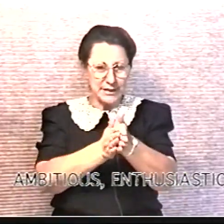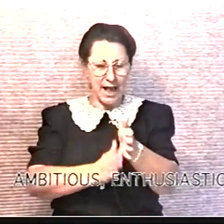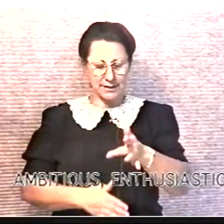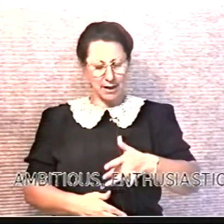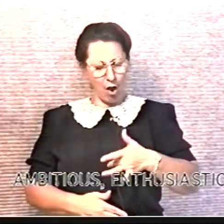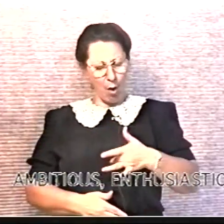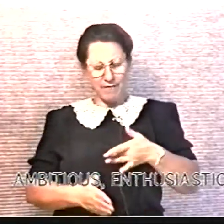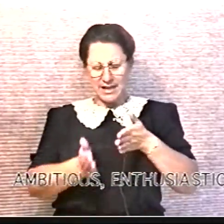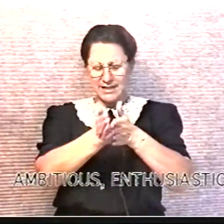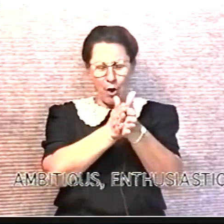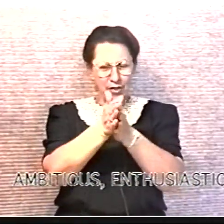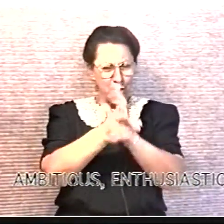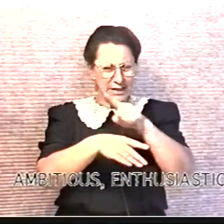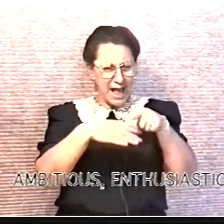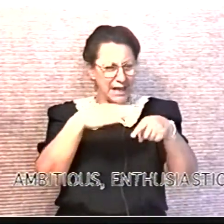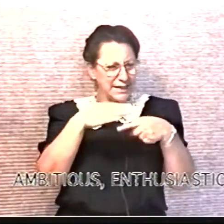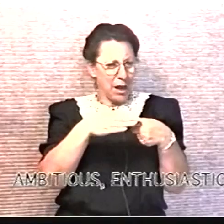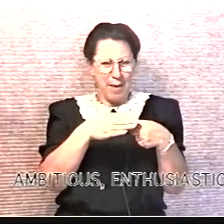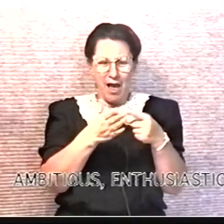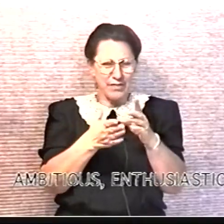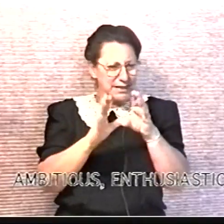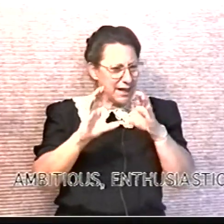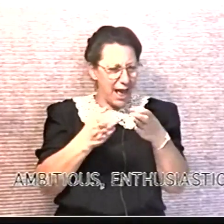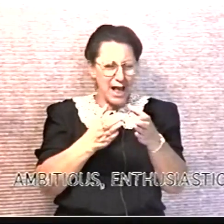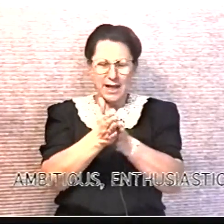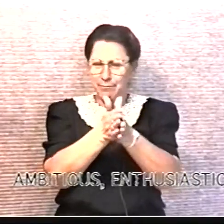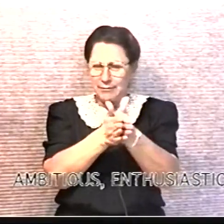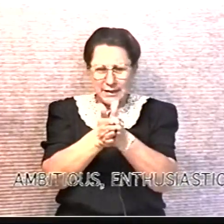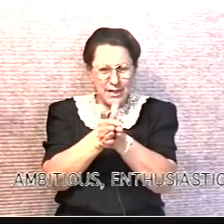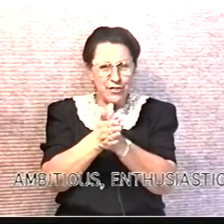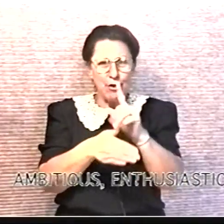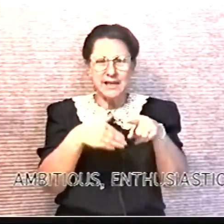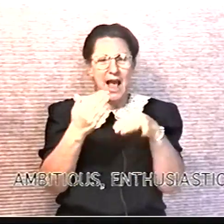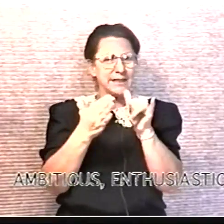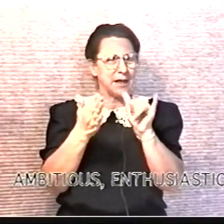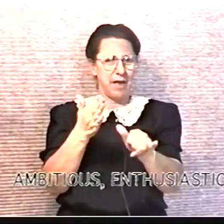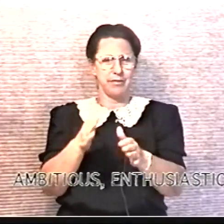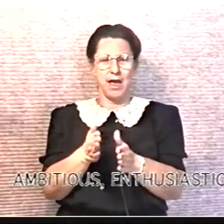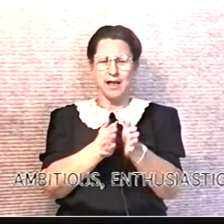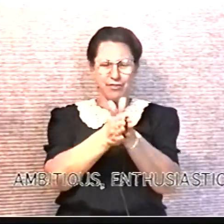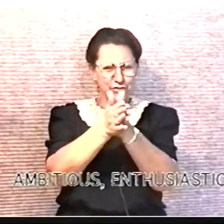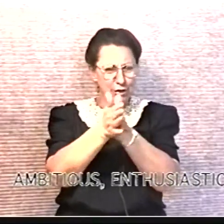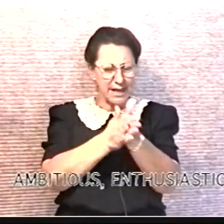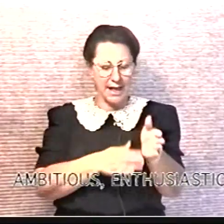Enthusiastic. Oh, I feel so enthusiastic about this class. I'm enthusiastic about that. Enthusiastic.